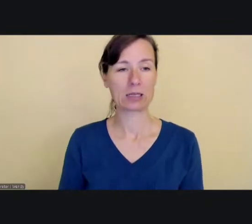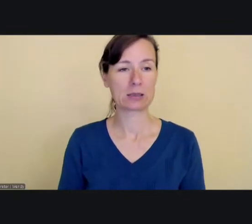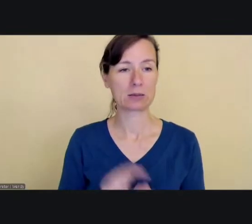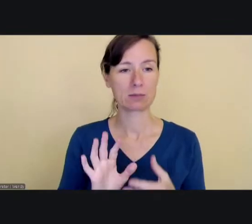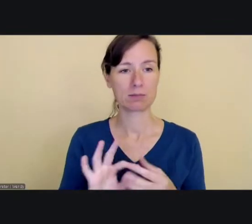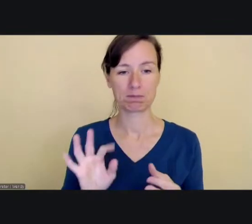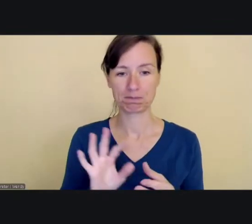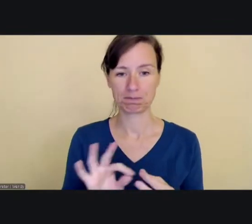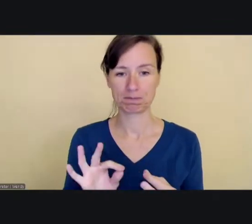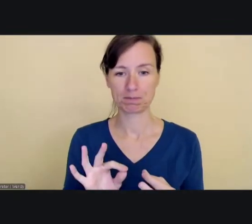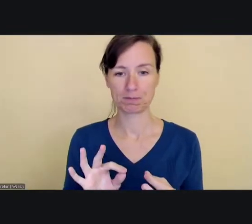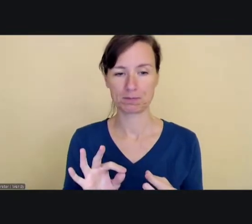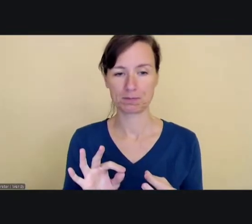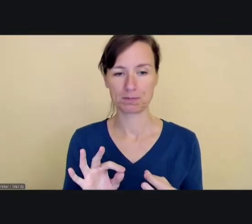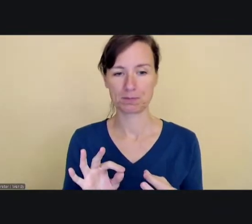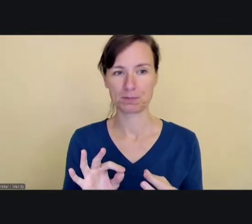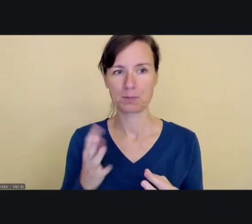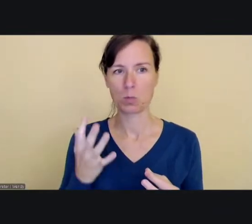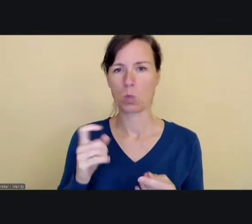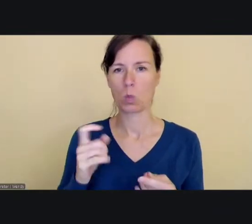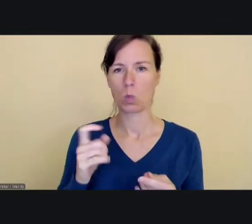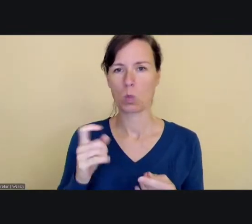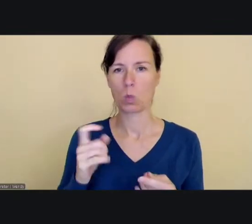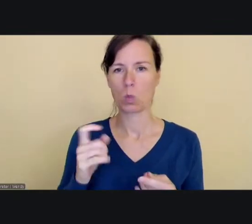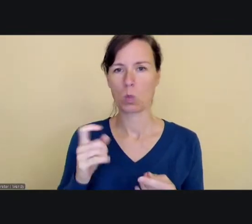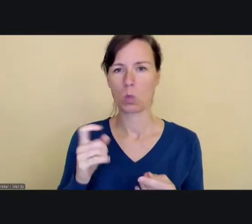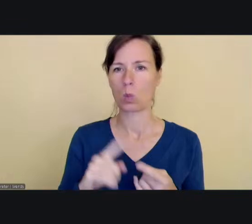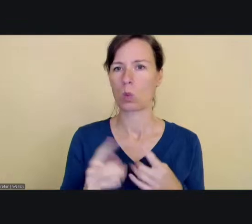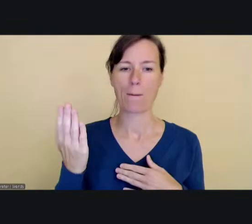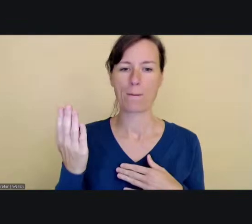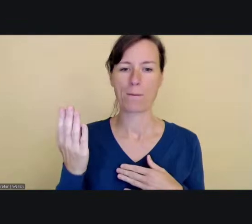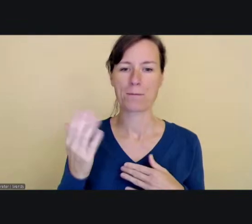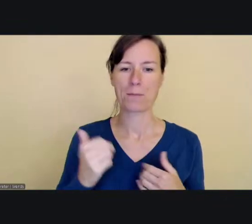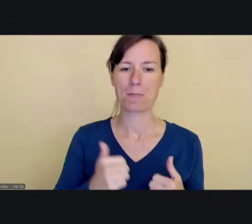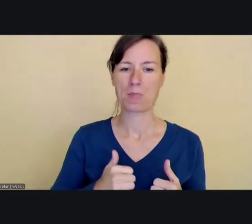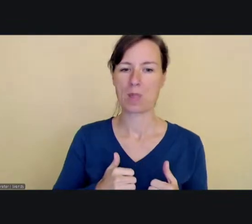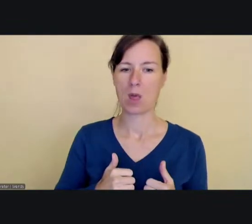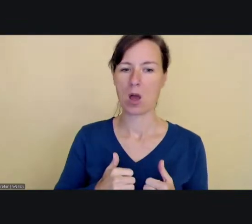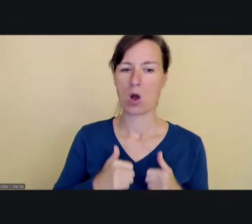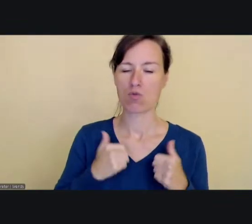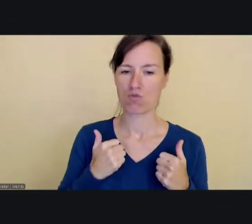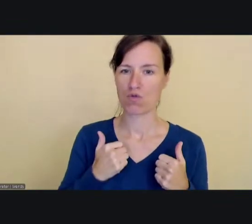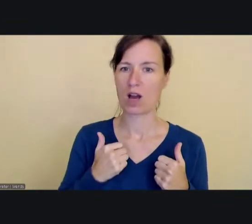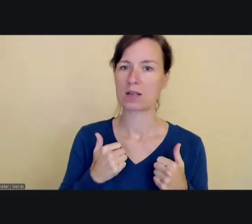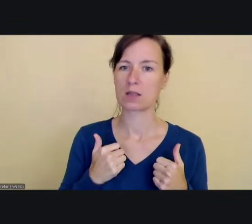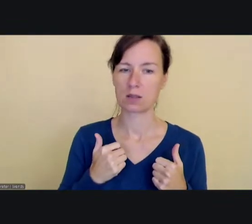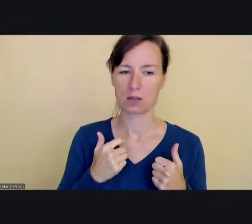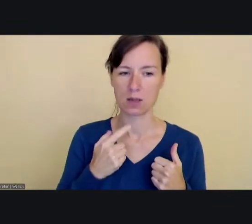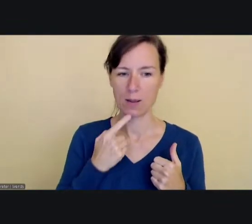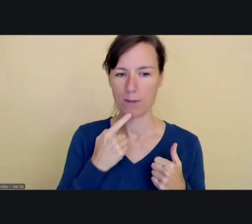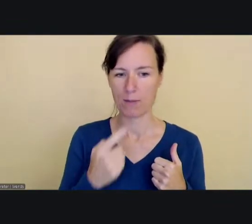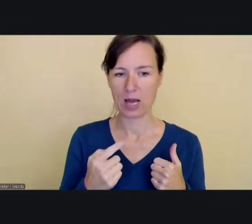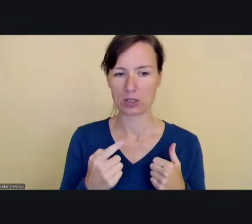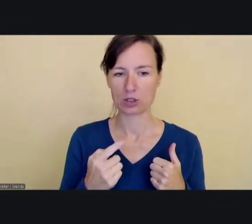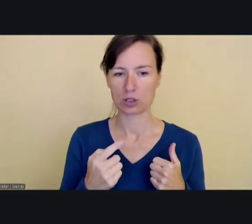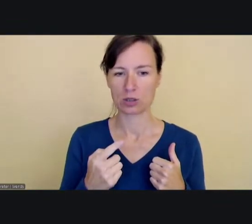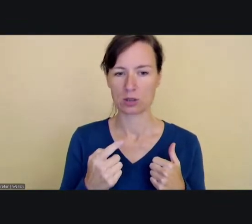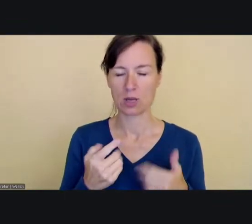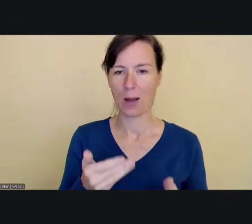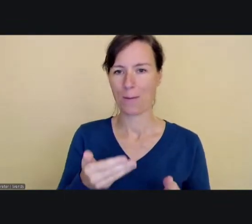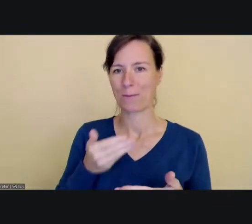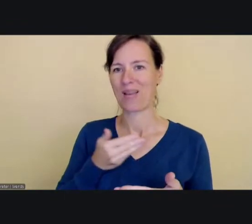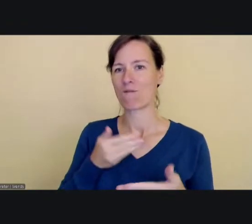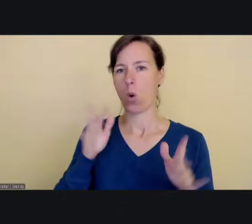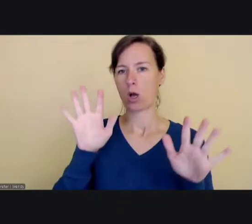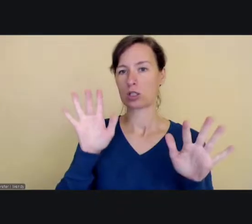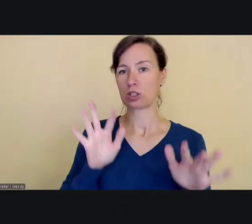to bring up a matter, unfortunately, that a resident mentioned again before the snow hits. I know, Mr. Galloway, we